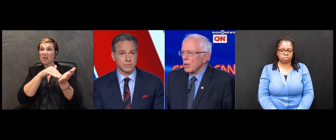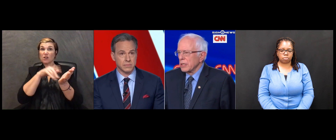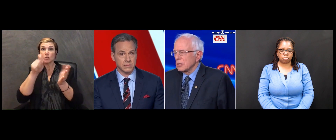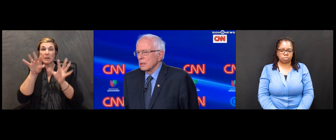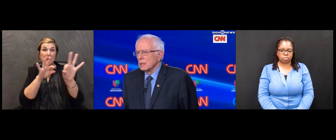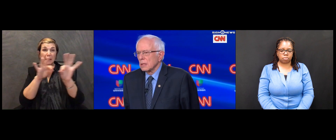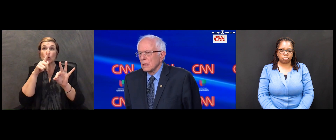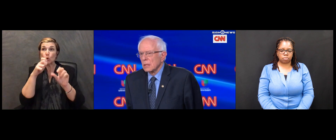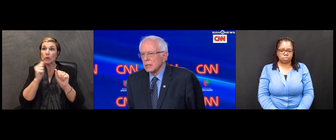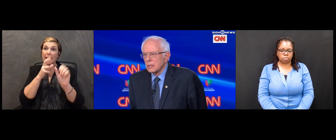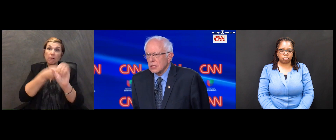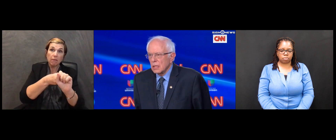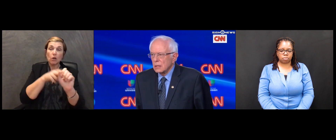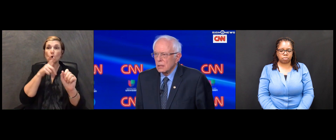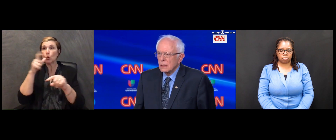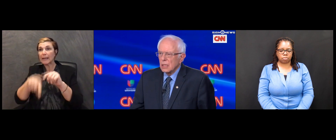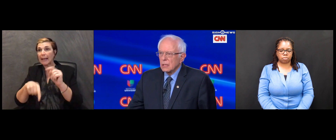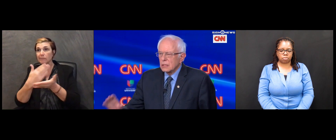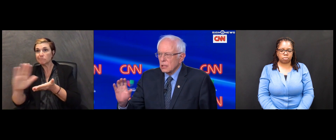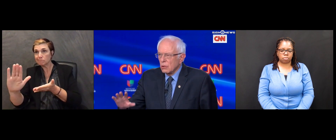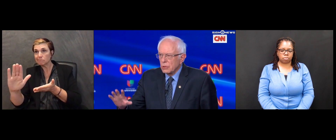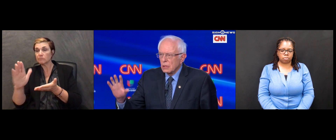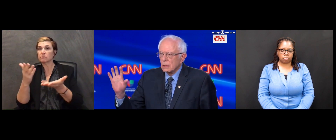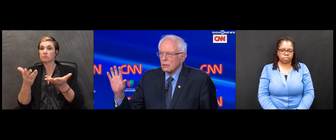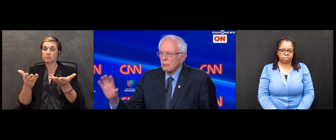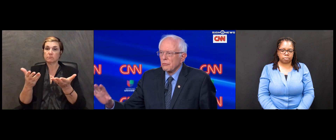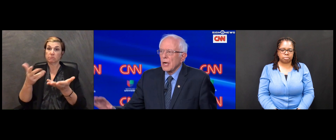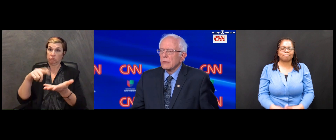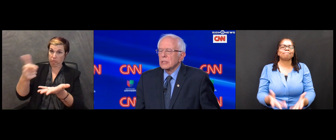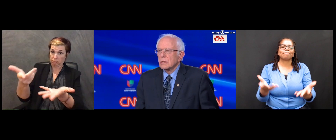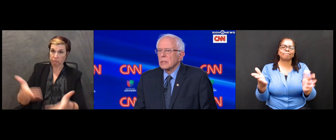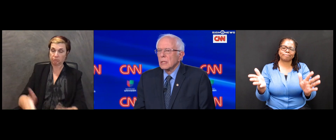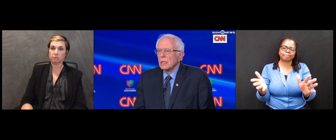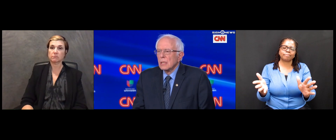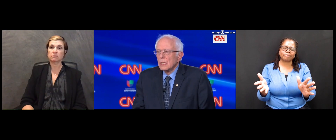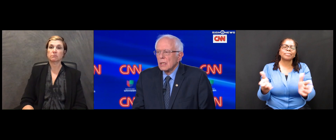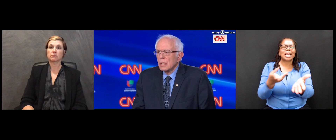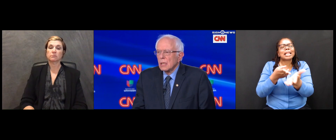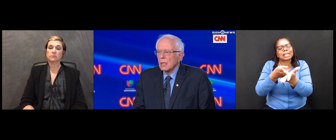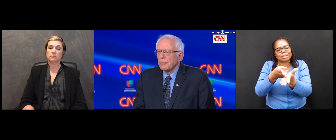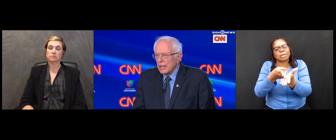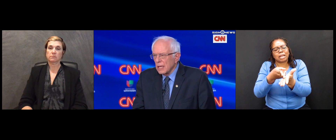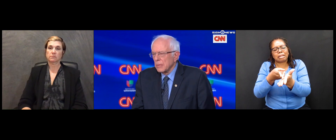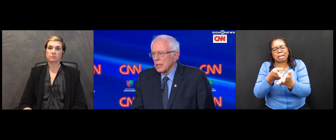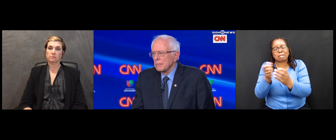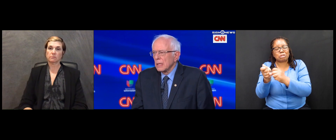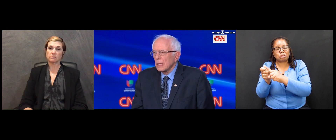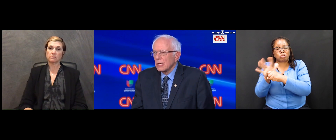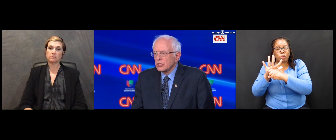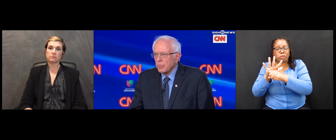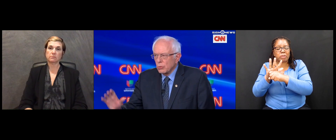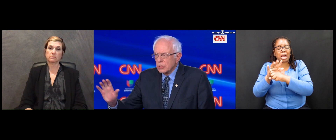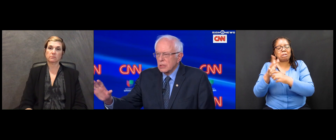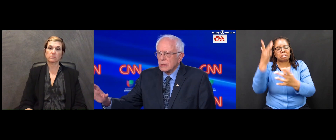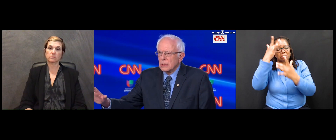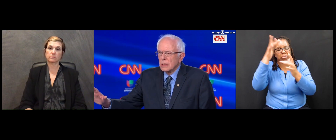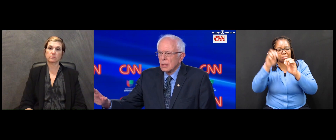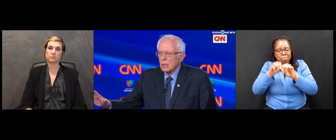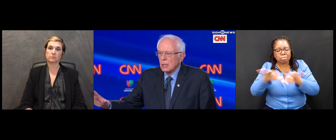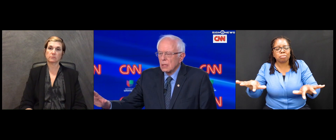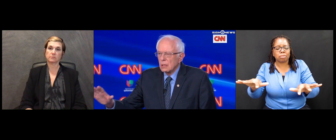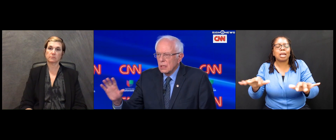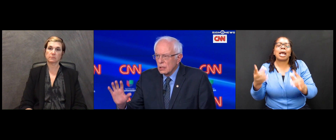let's be honest and understand that this coronavirus pandemic